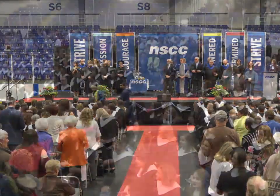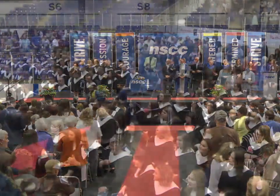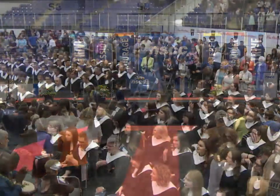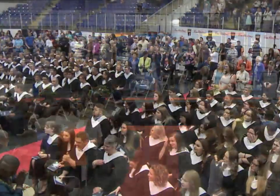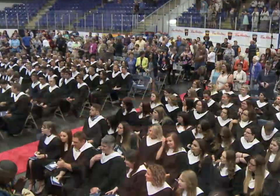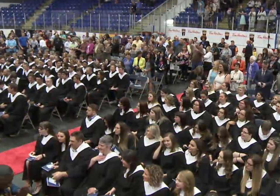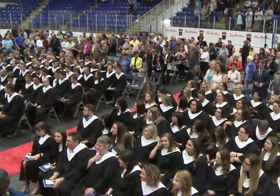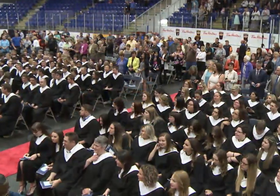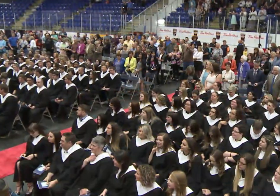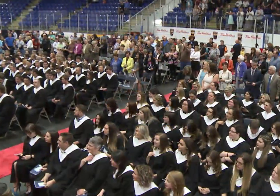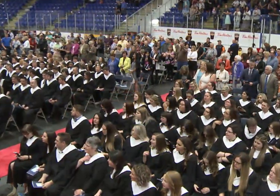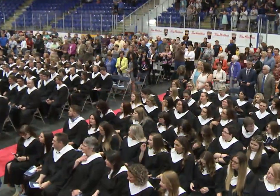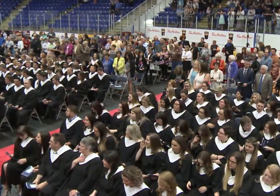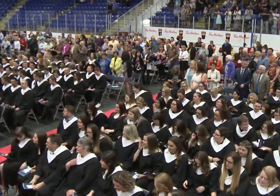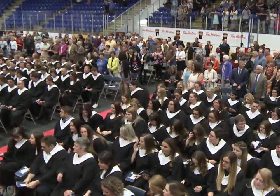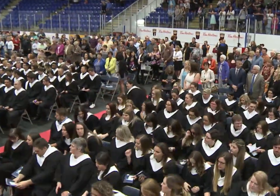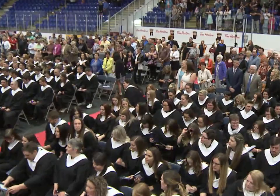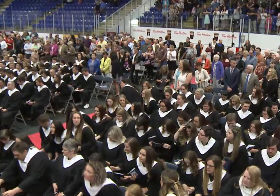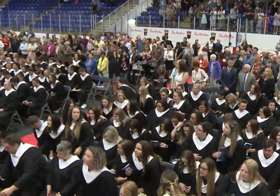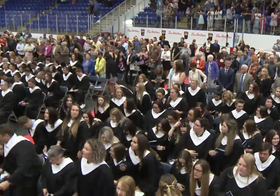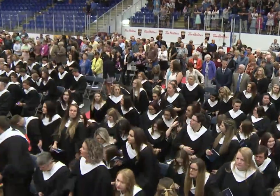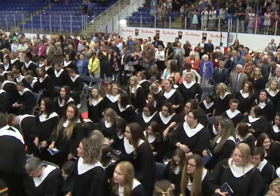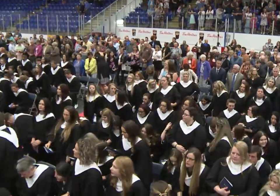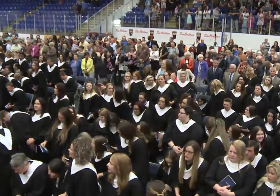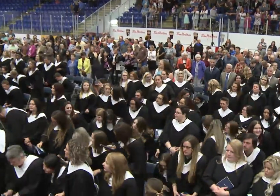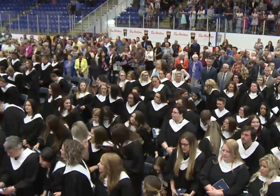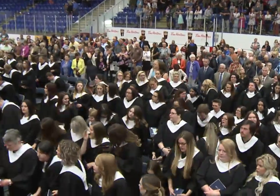Would you please rise for the playing of O Canada?